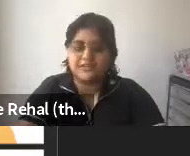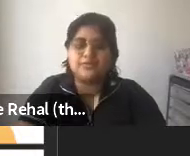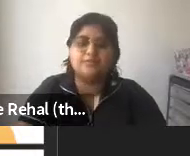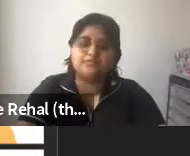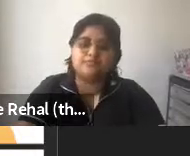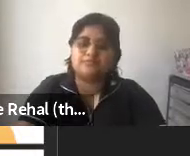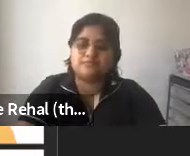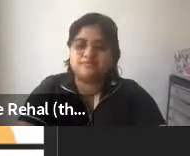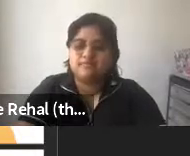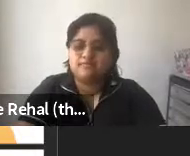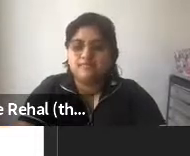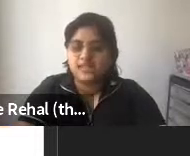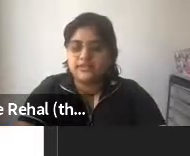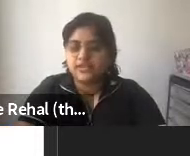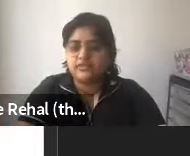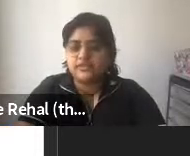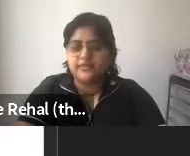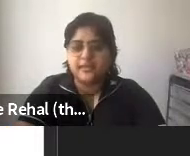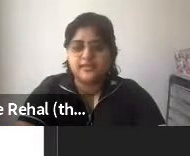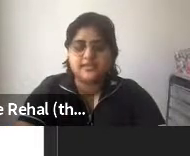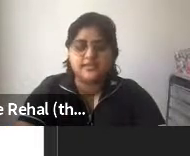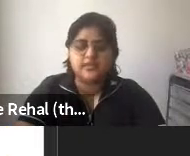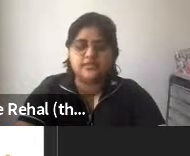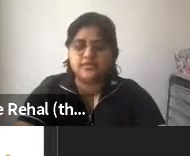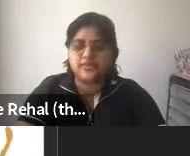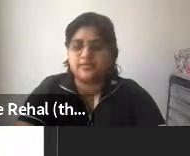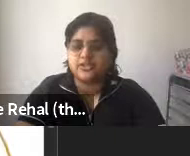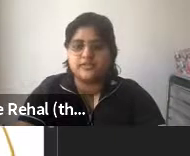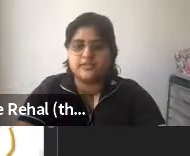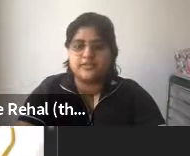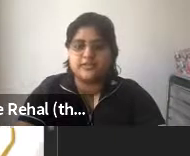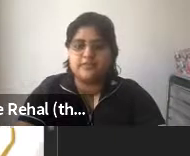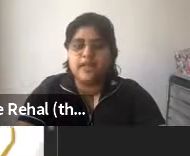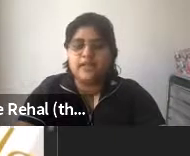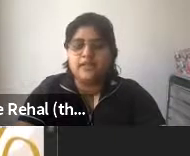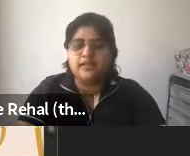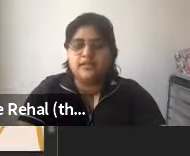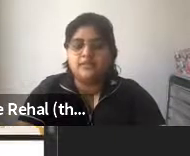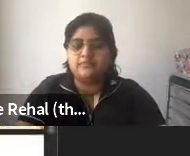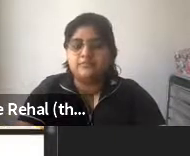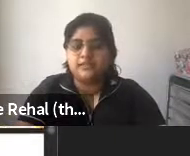All good. Cool. I know I talk really fast, so just give me a shout if anything.